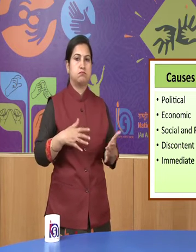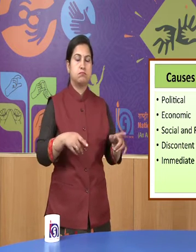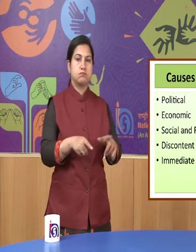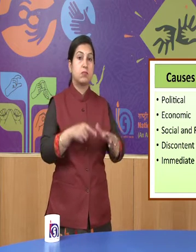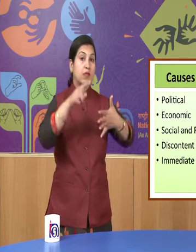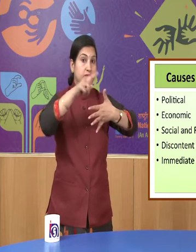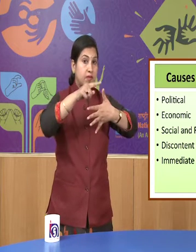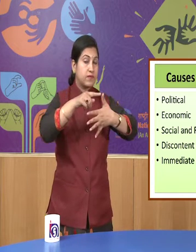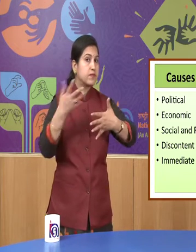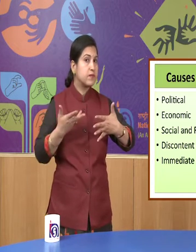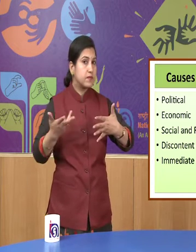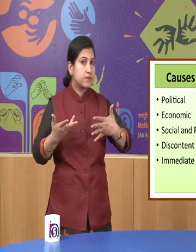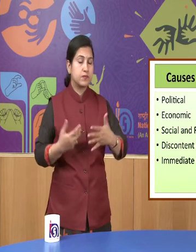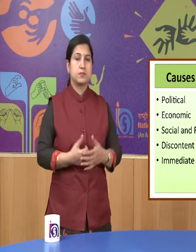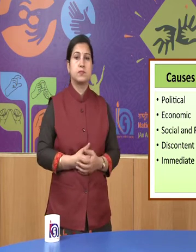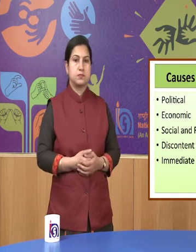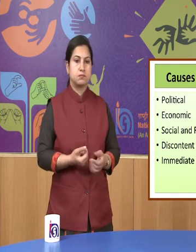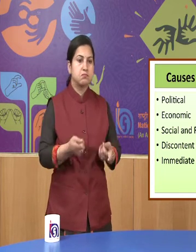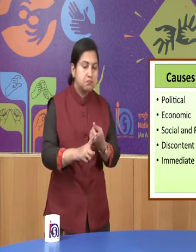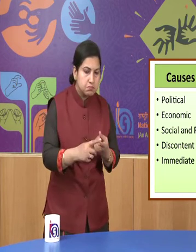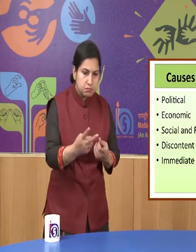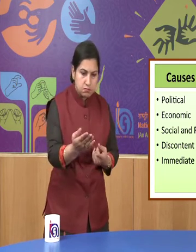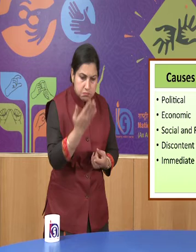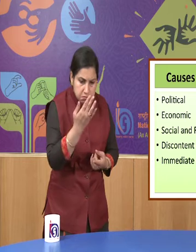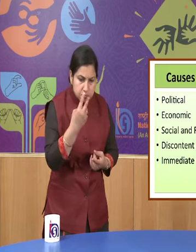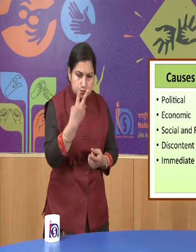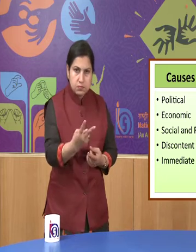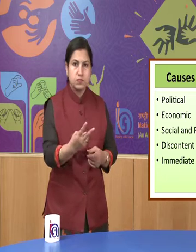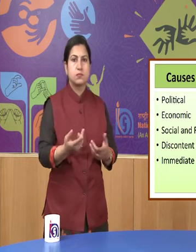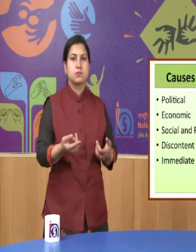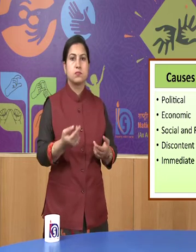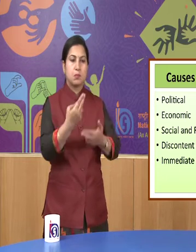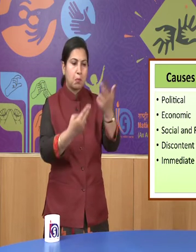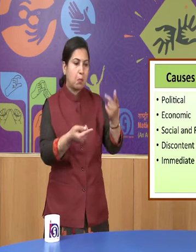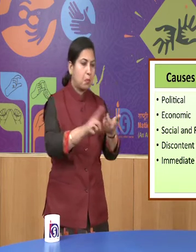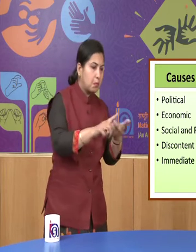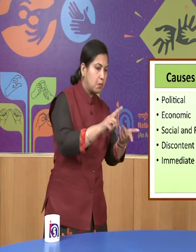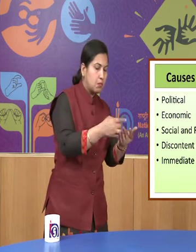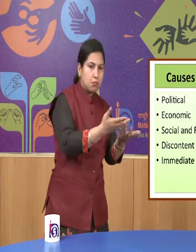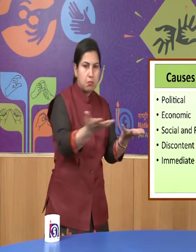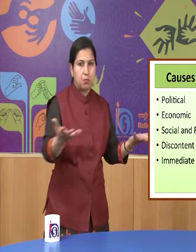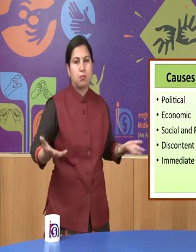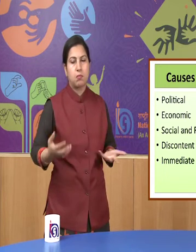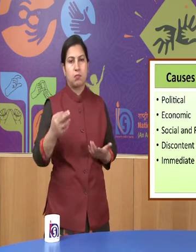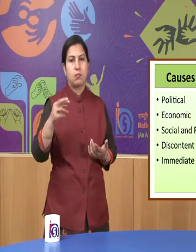And the fifth cause was the immediate causes, the immediate